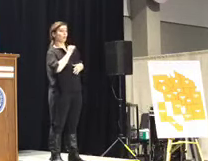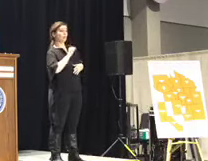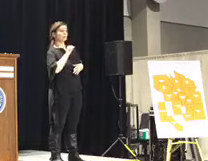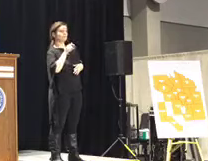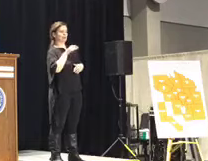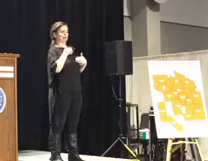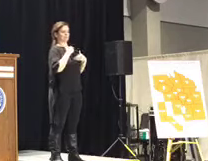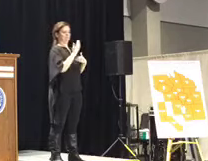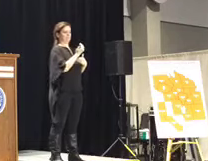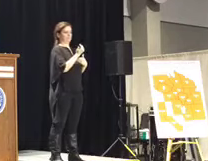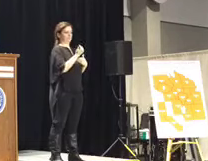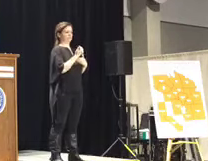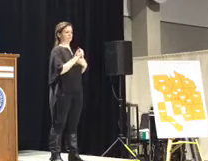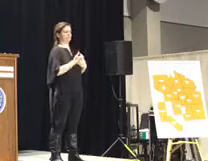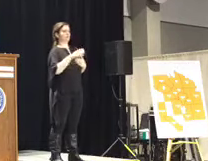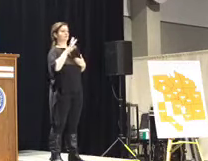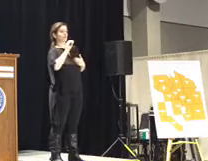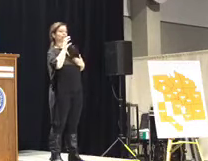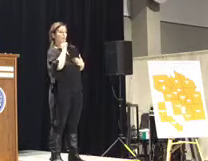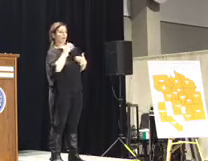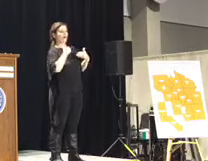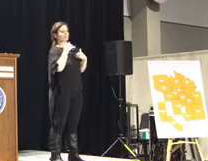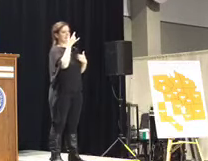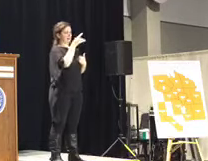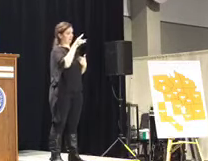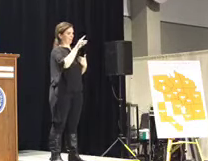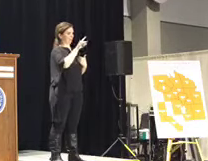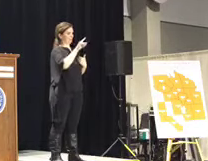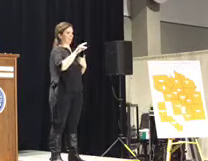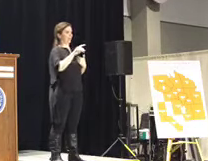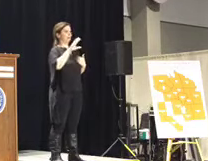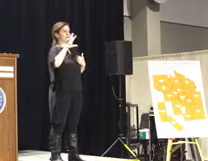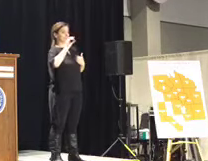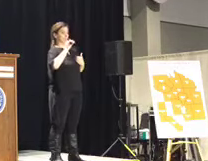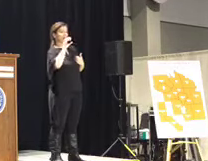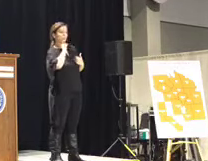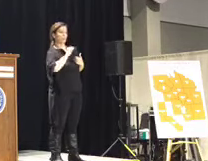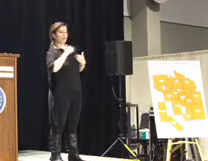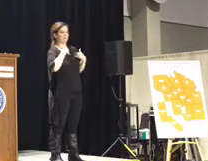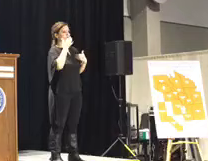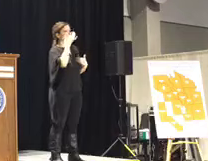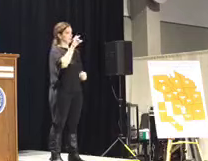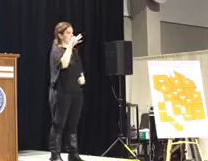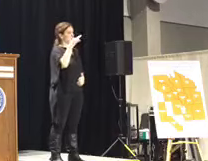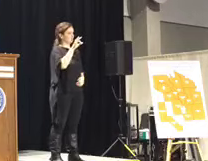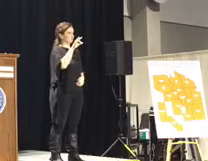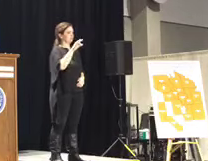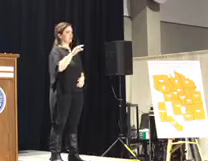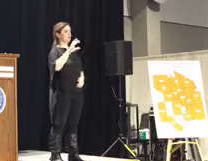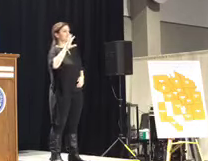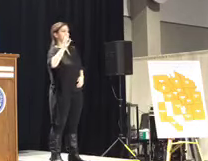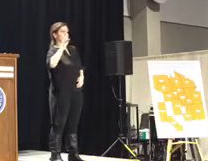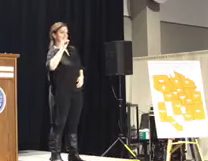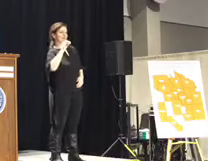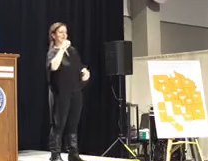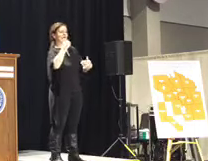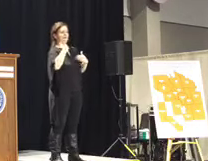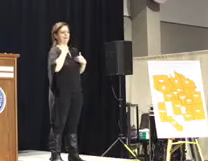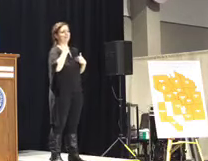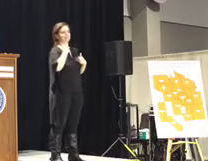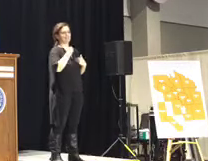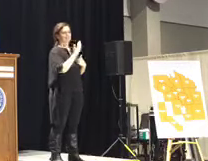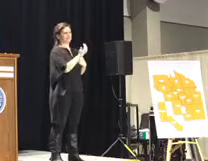in their 50s, 15 in their 60s, 12 in their 70s, and 2 individuals in